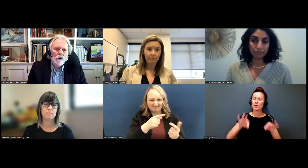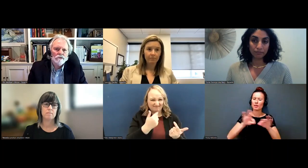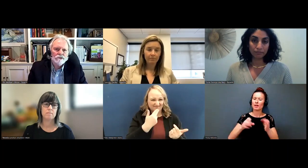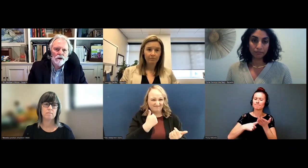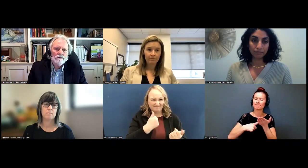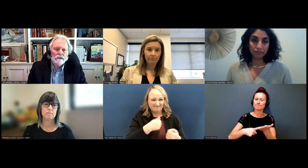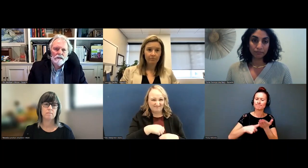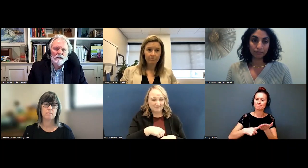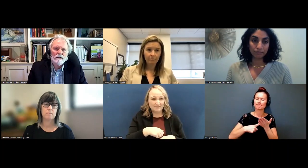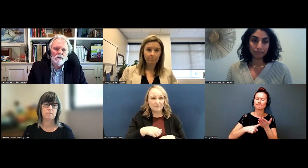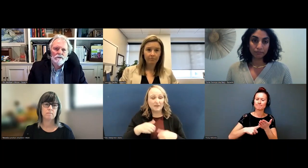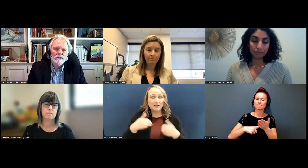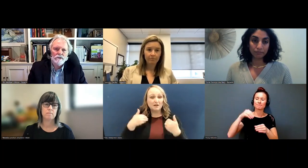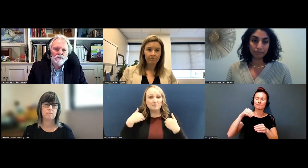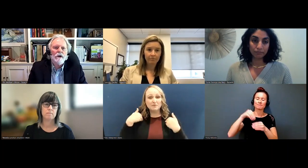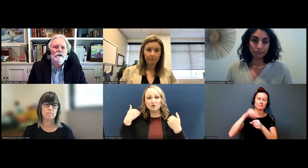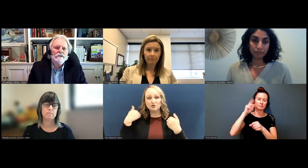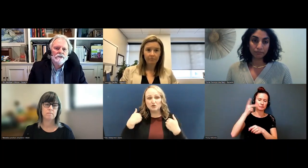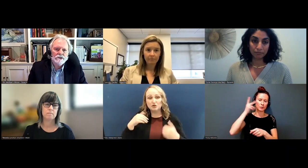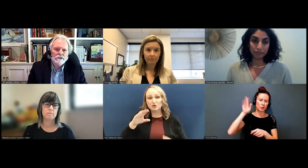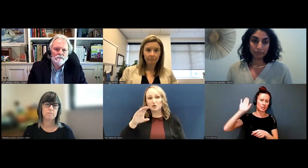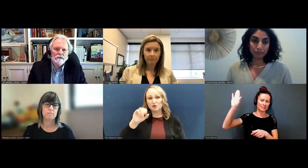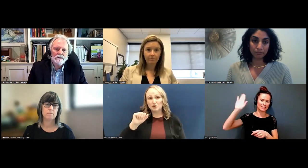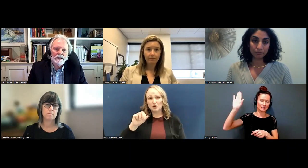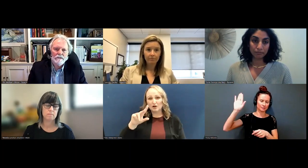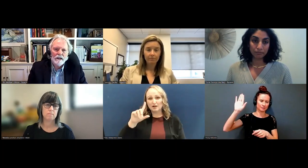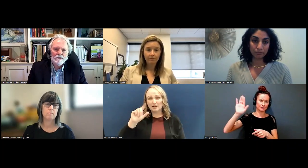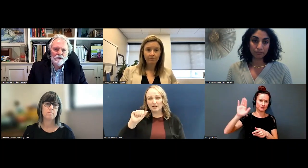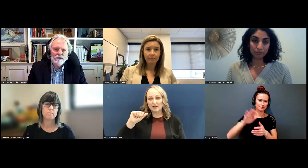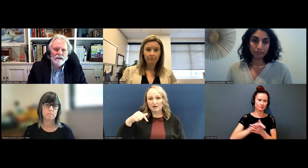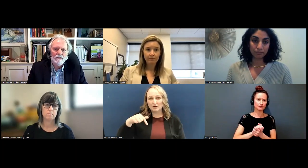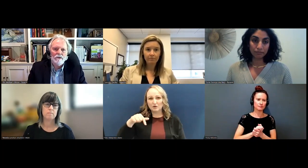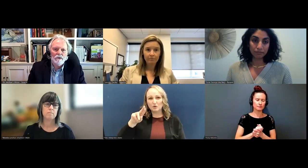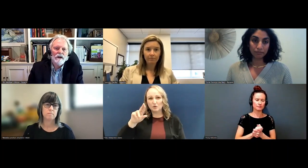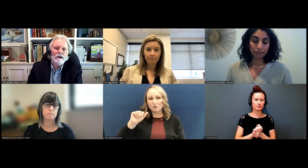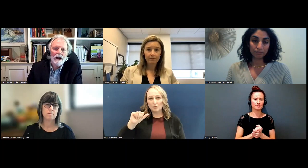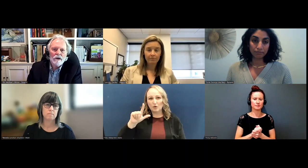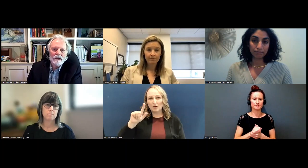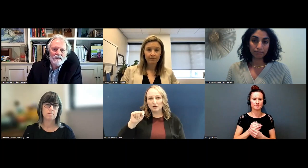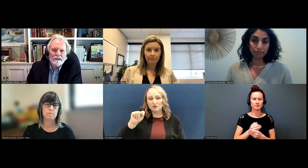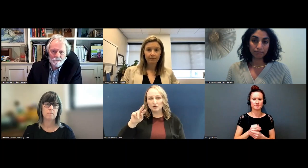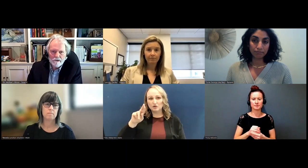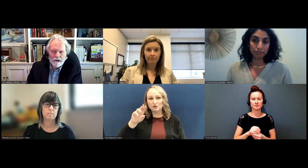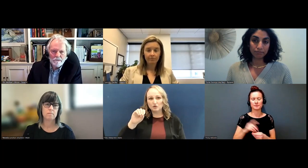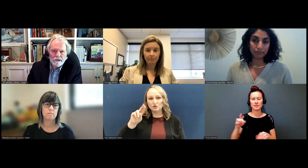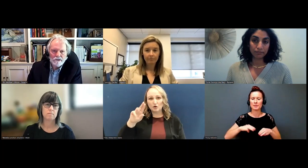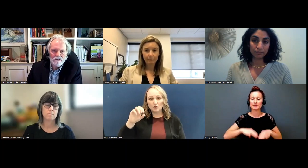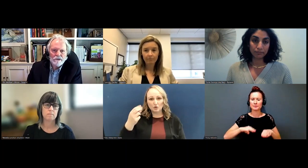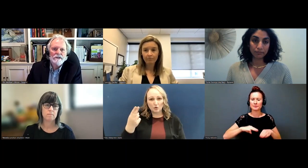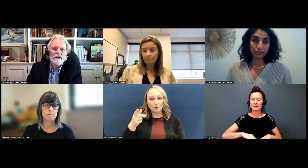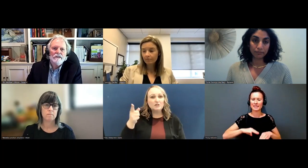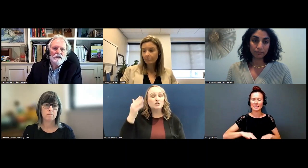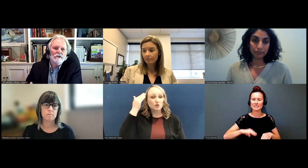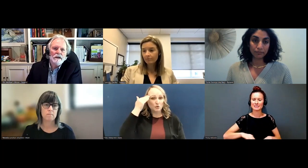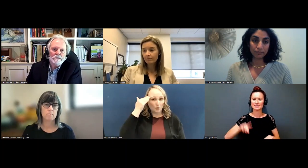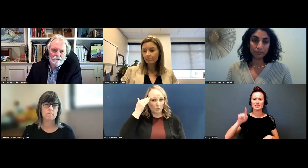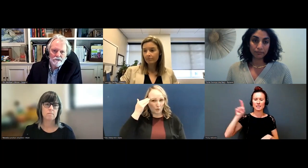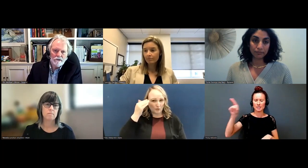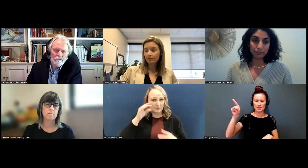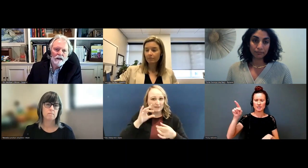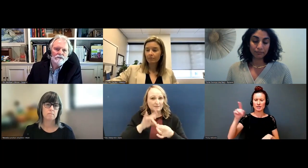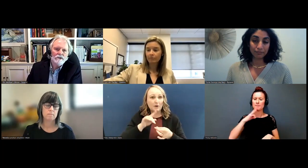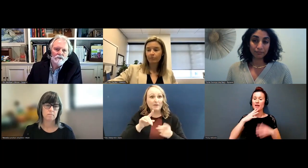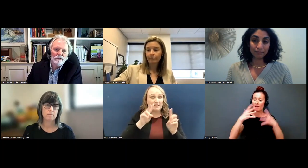Minister Qualtrough, Carla Qualtrough, is aware of these issues, but she's saying, well, I want to get this program in place first, then we'll